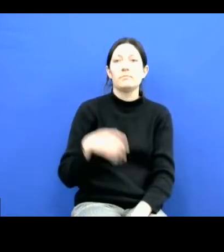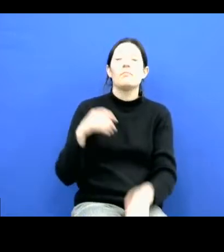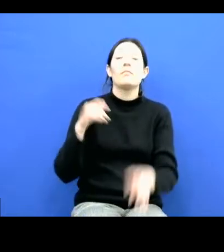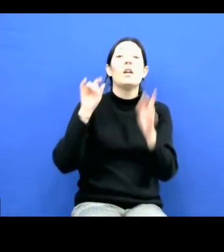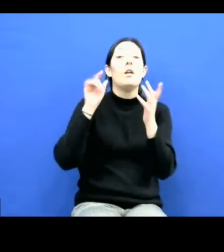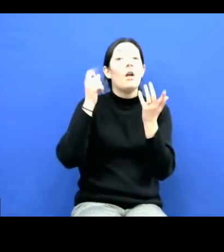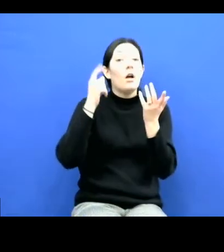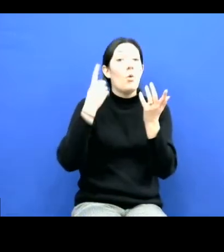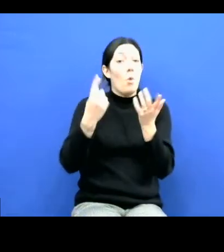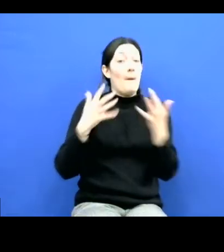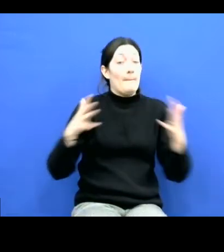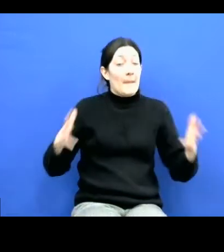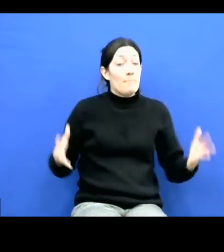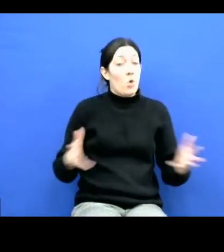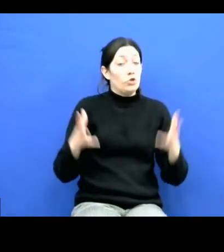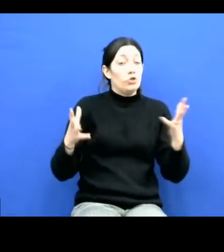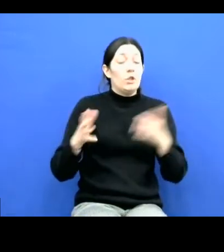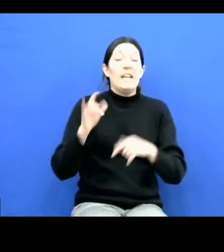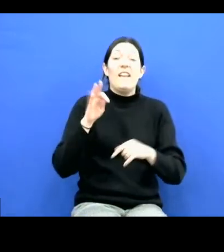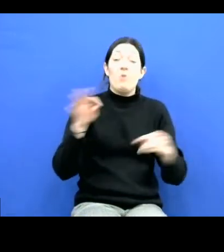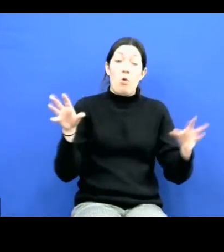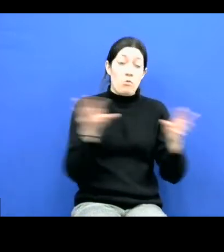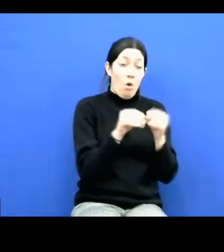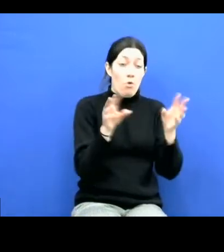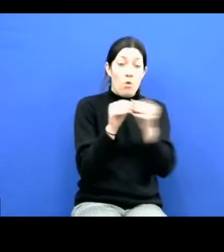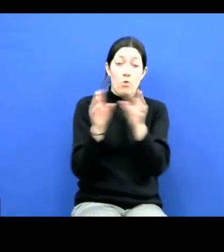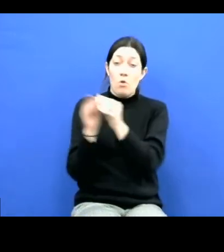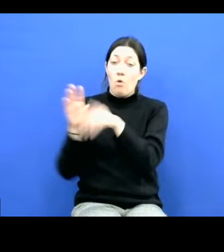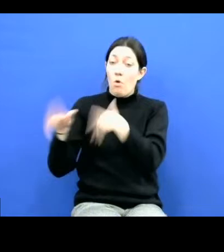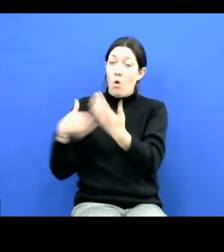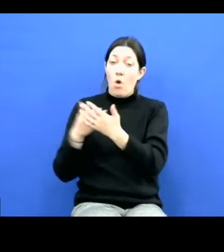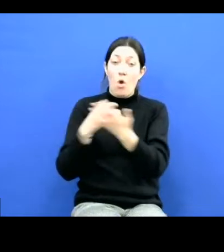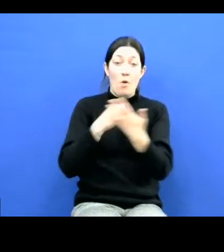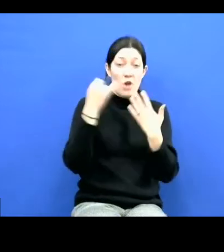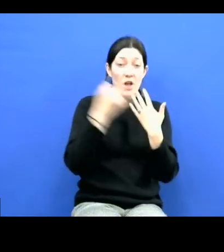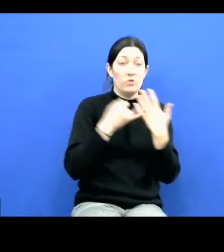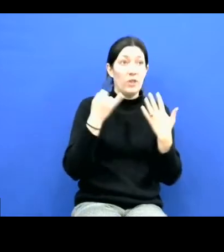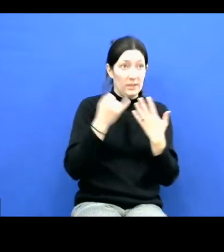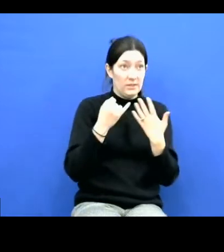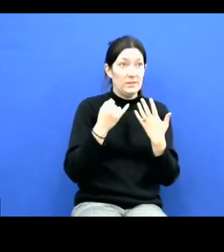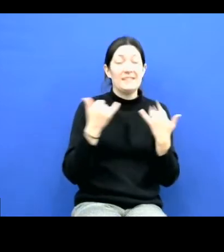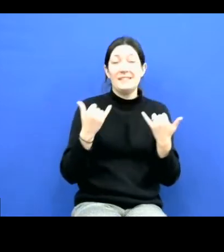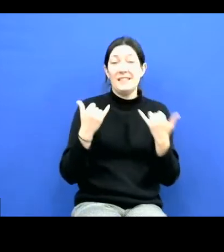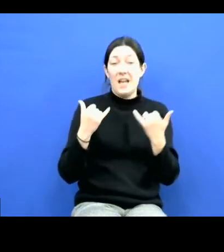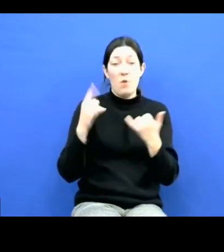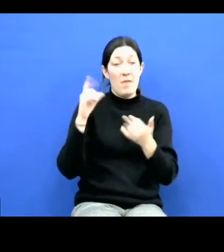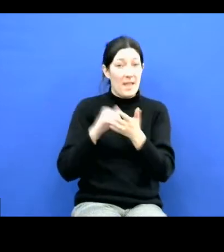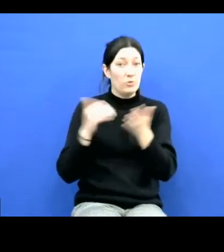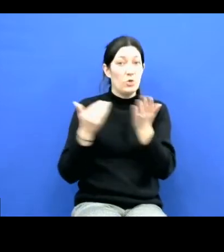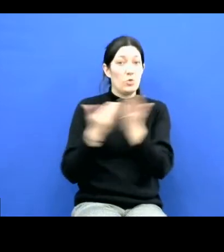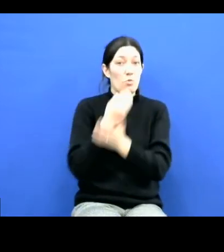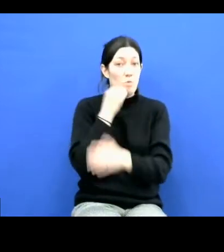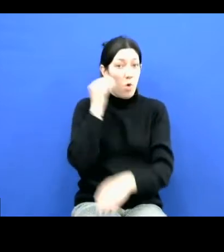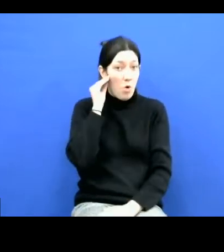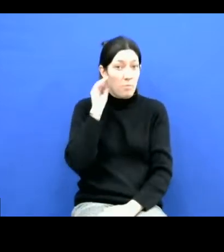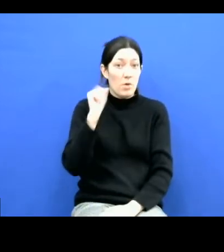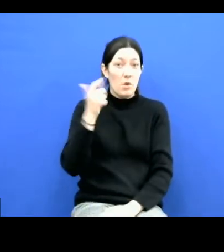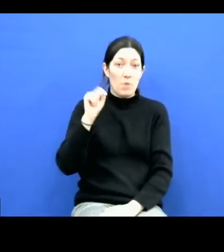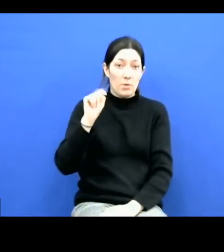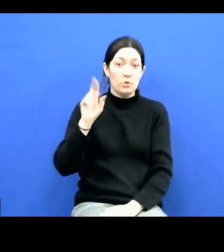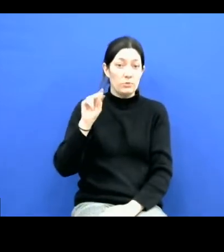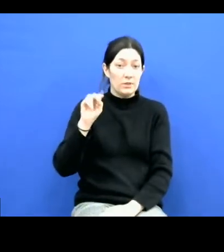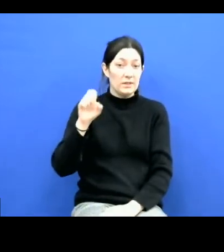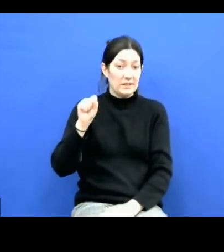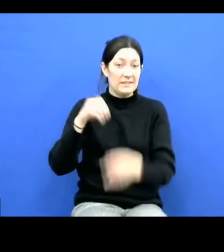together, there are 1,000 new homes or apartment units coming to Henrietta, including a large number for